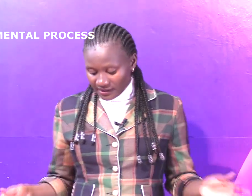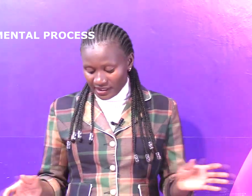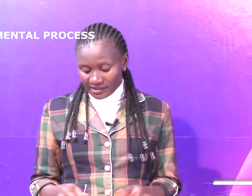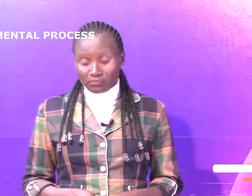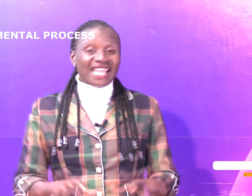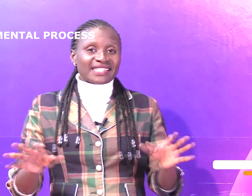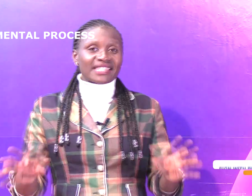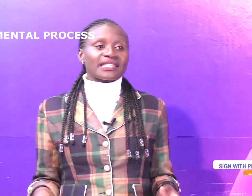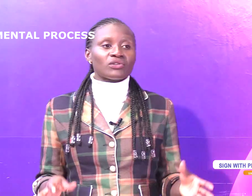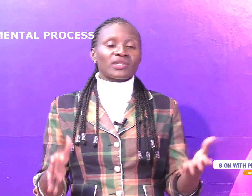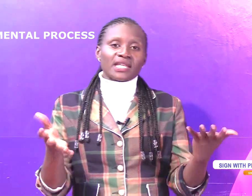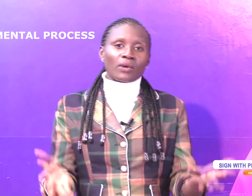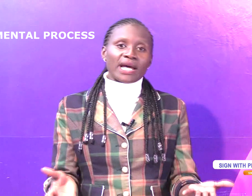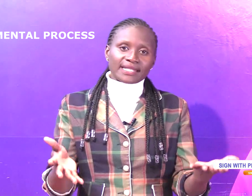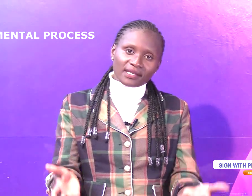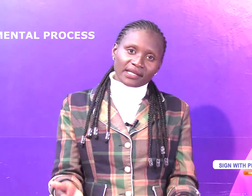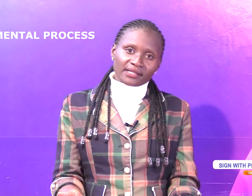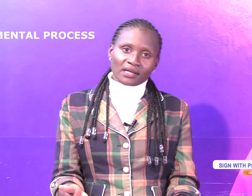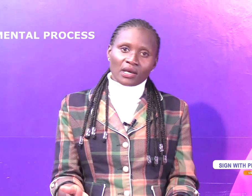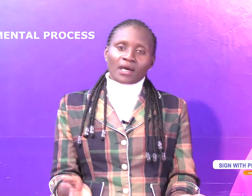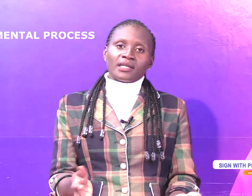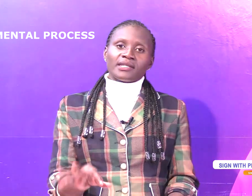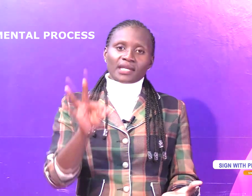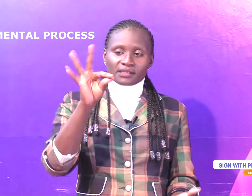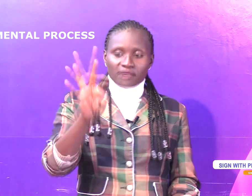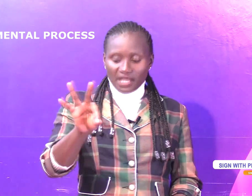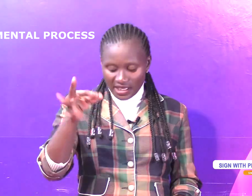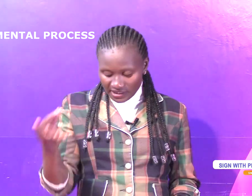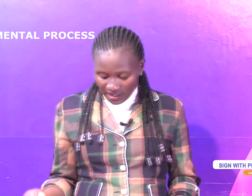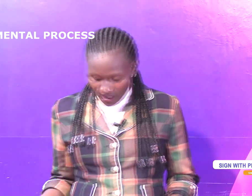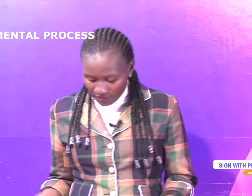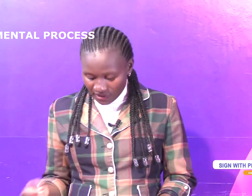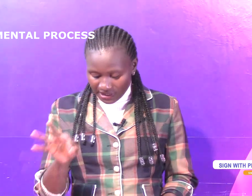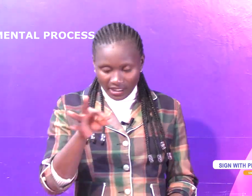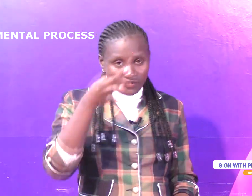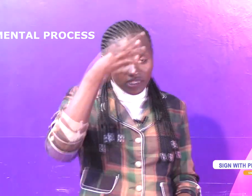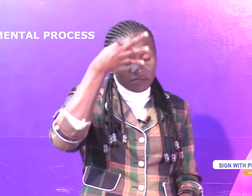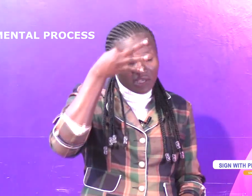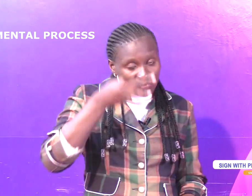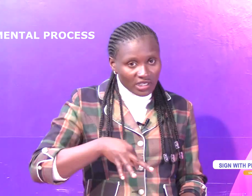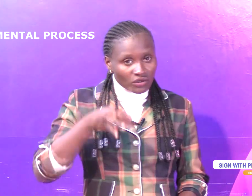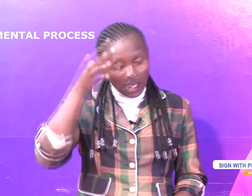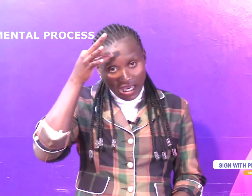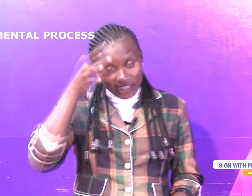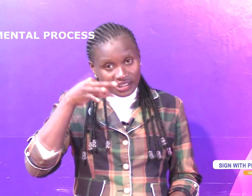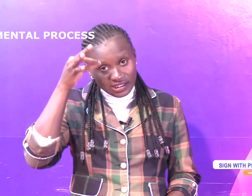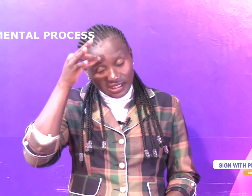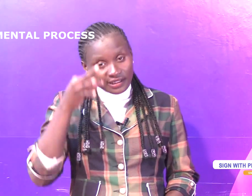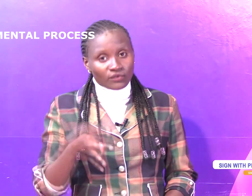Being serious, how do we say the word serious? Serious, making a letter F. This letter F, you just make it an eye, just aside from your eye,